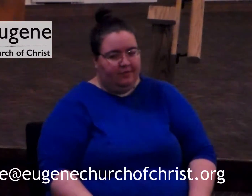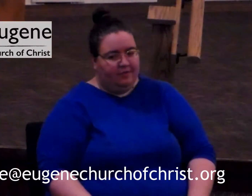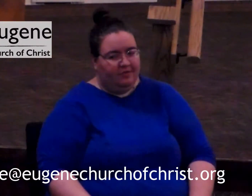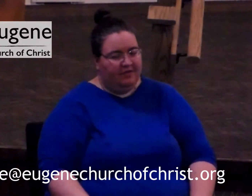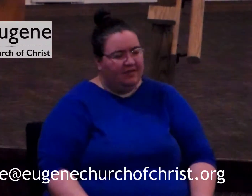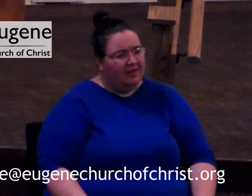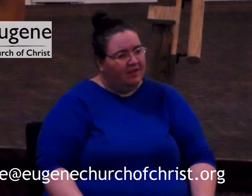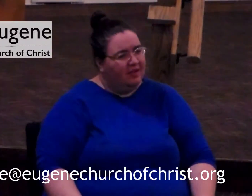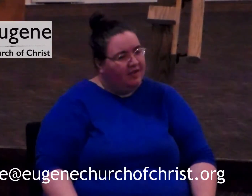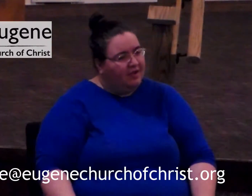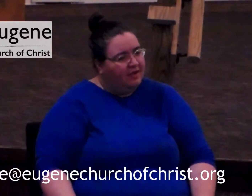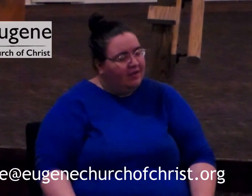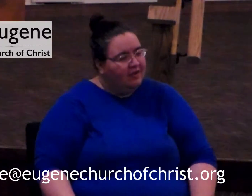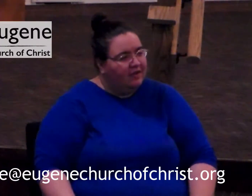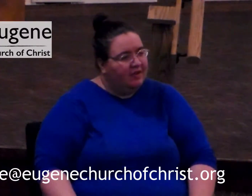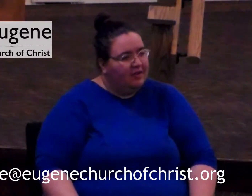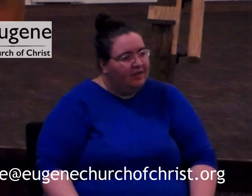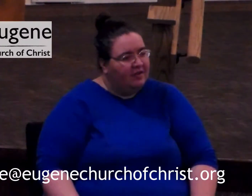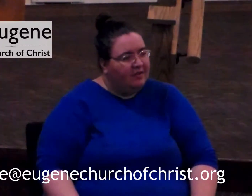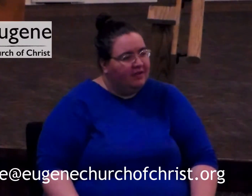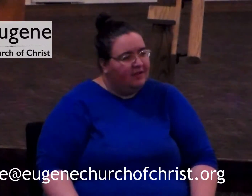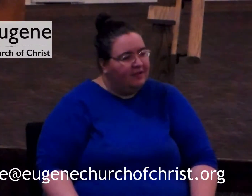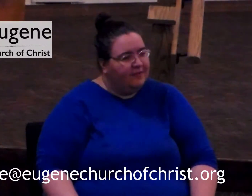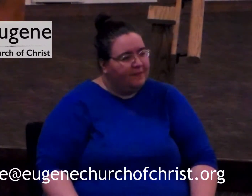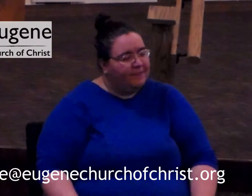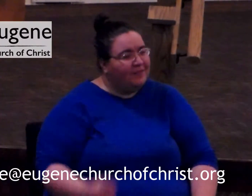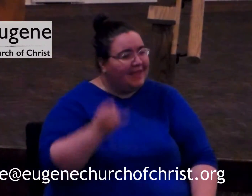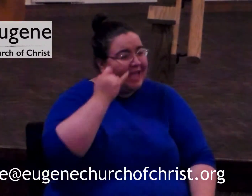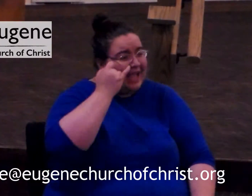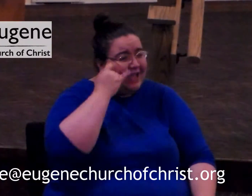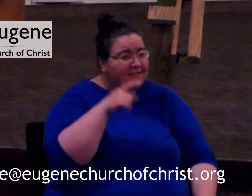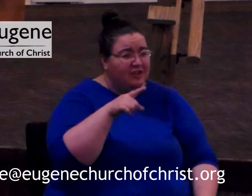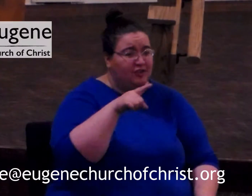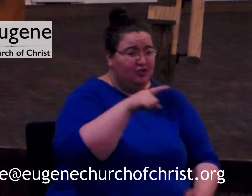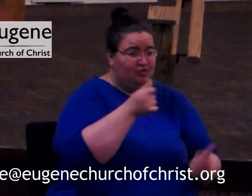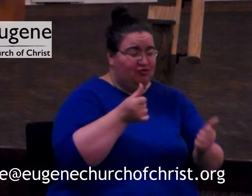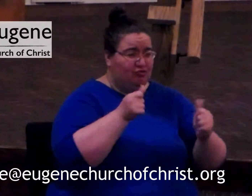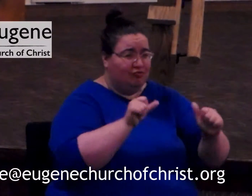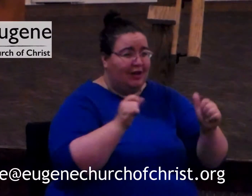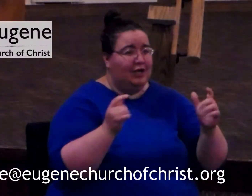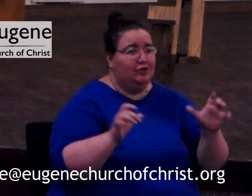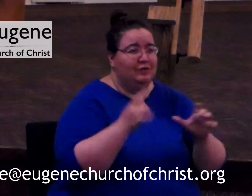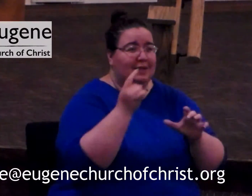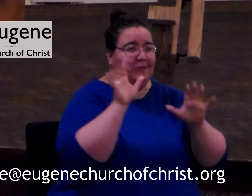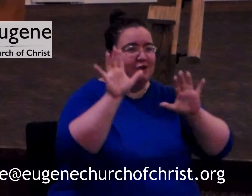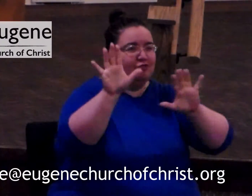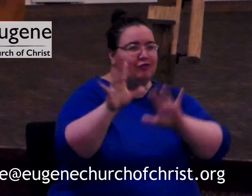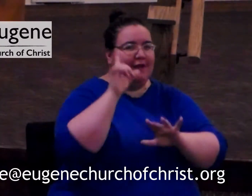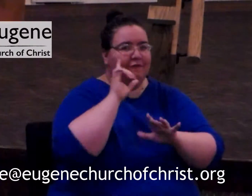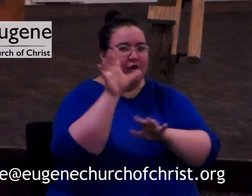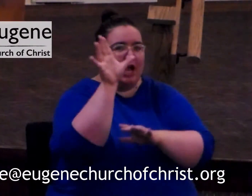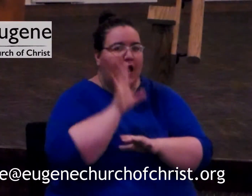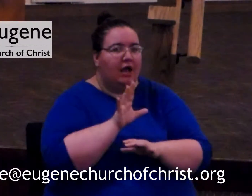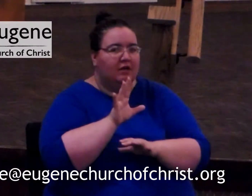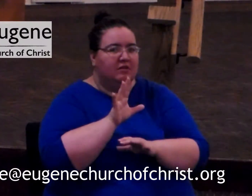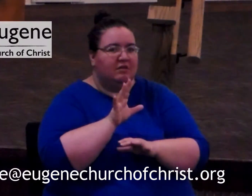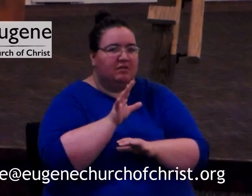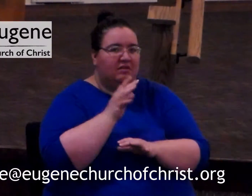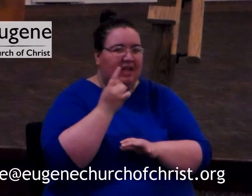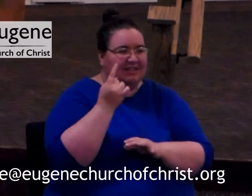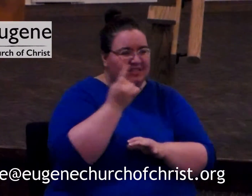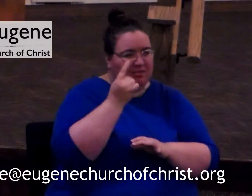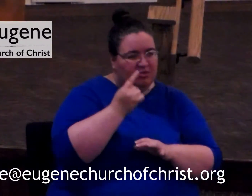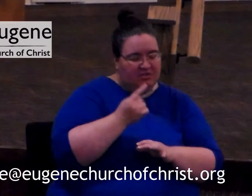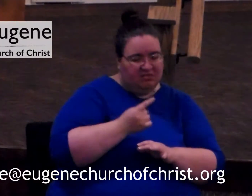How discouraging can it be when you're trying to do something great for God and there's immediately someone there to throw a wet blanket